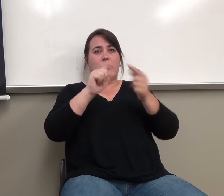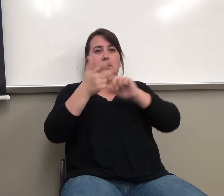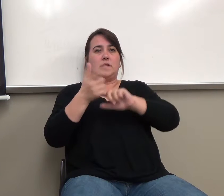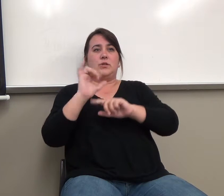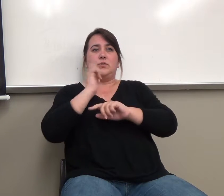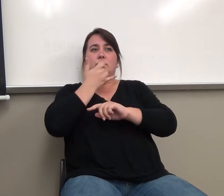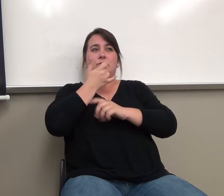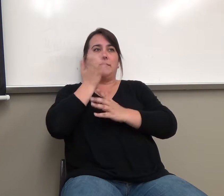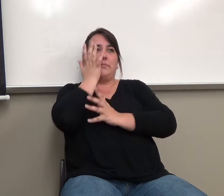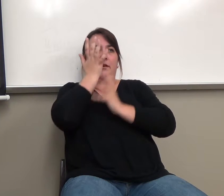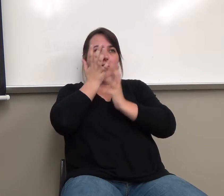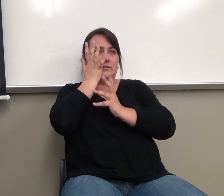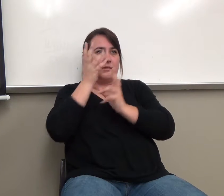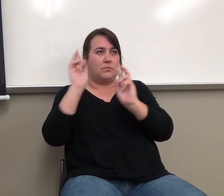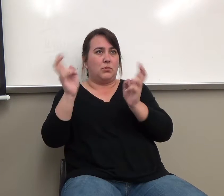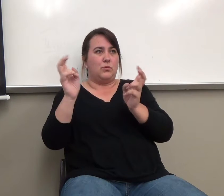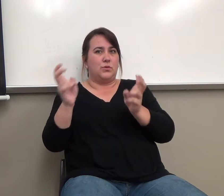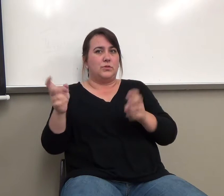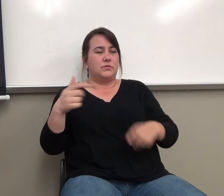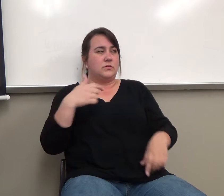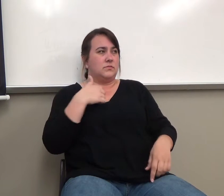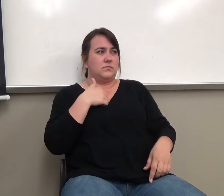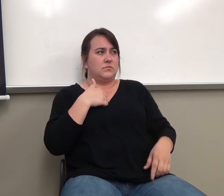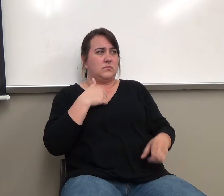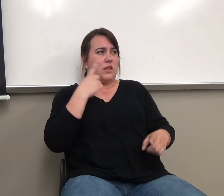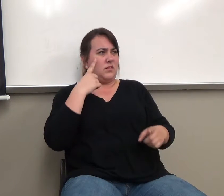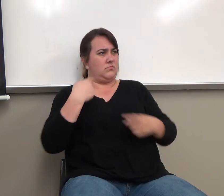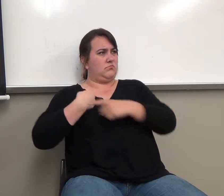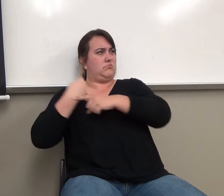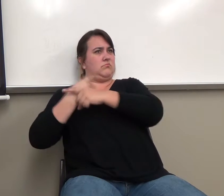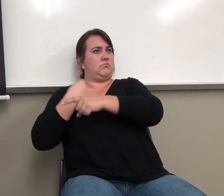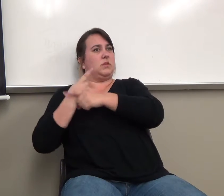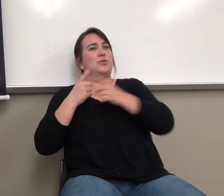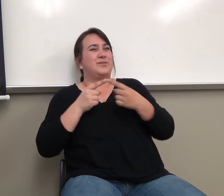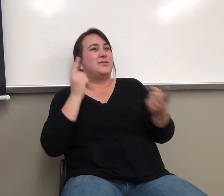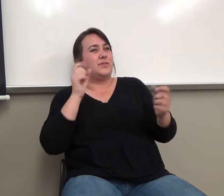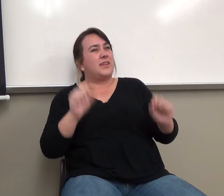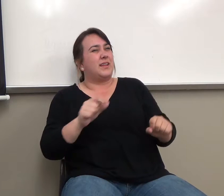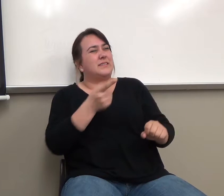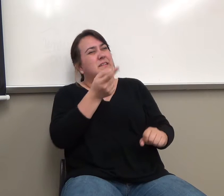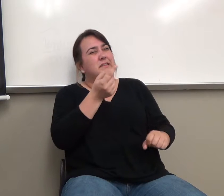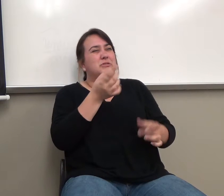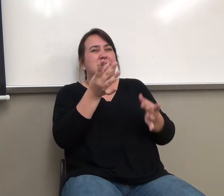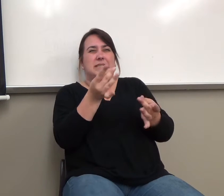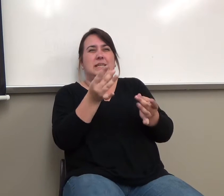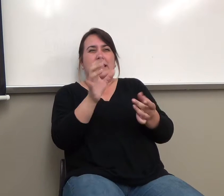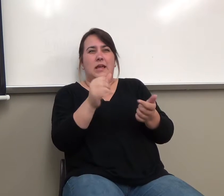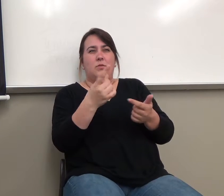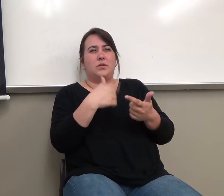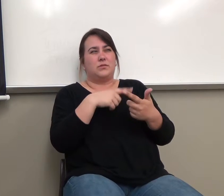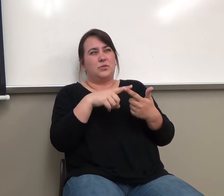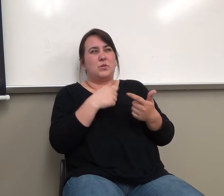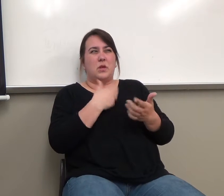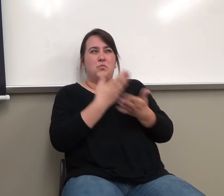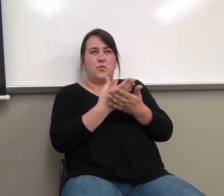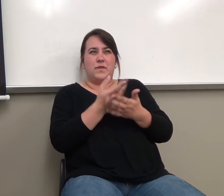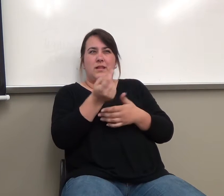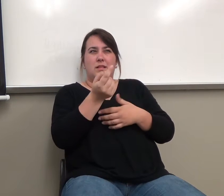think that. I think people, I don't know, that one's tricky because you can kind of prove that. I don't know if you can argue